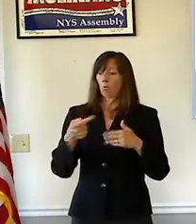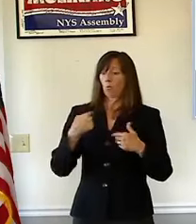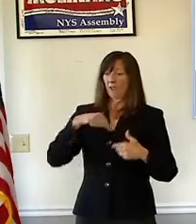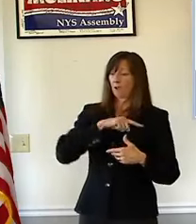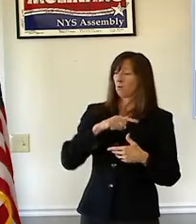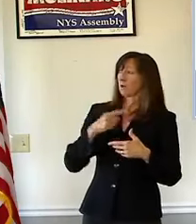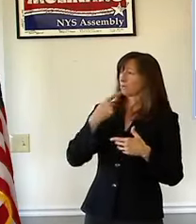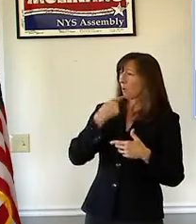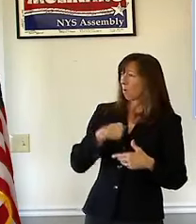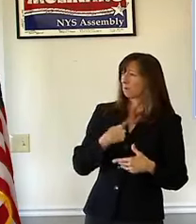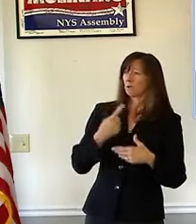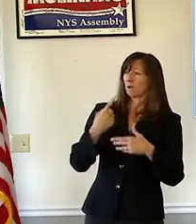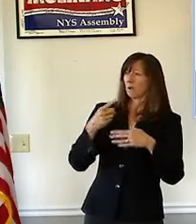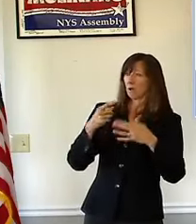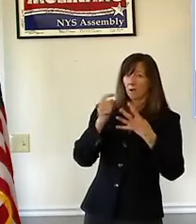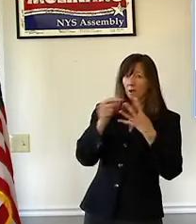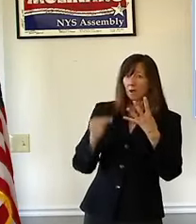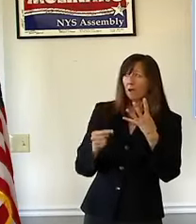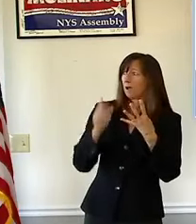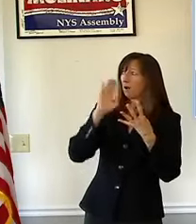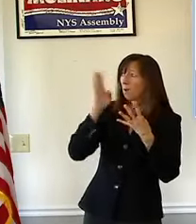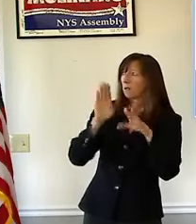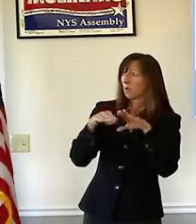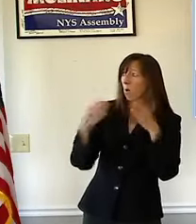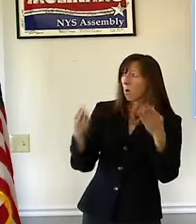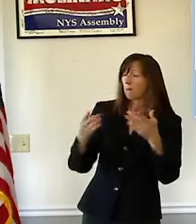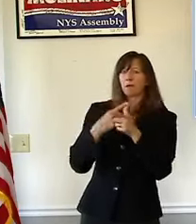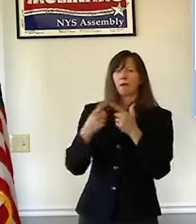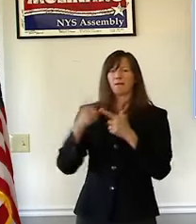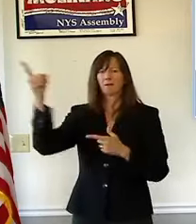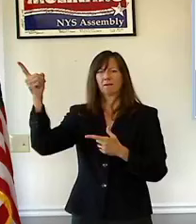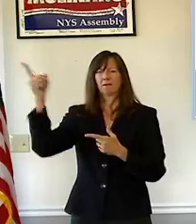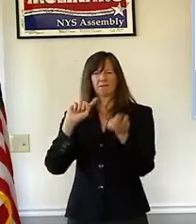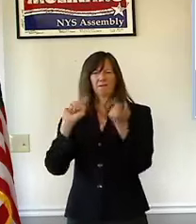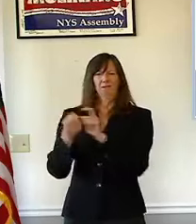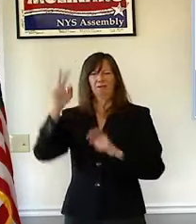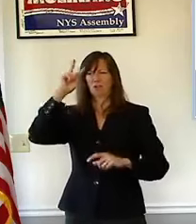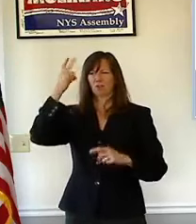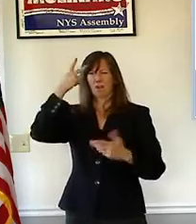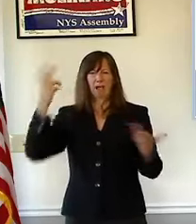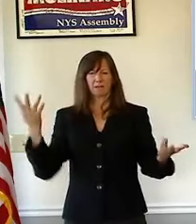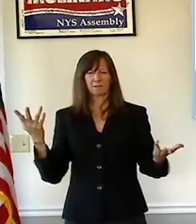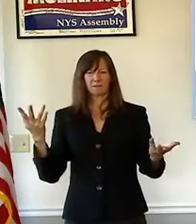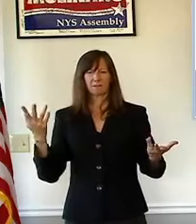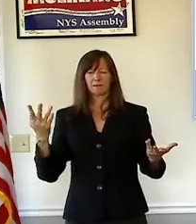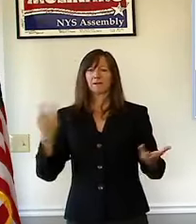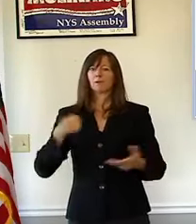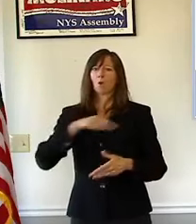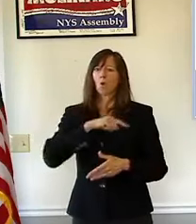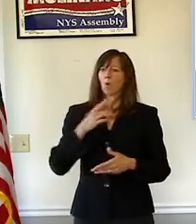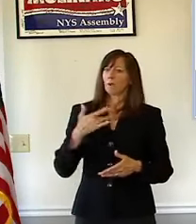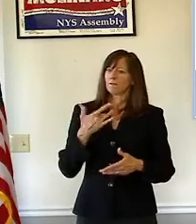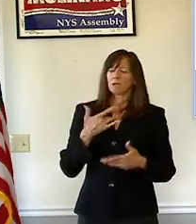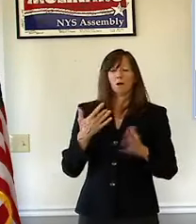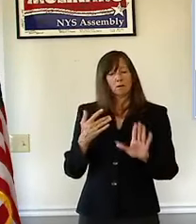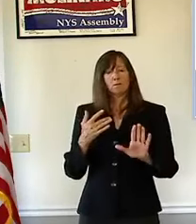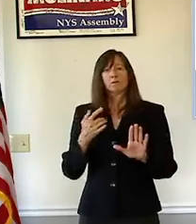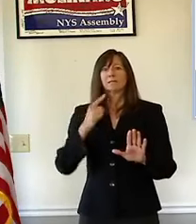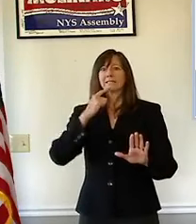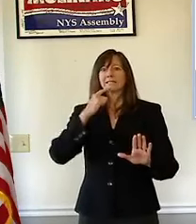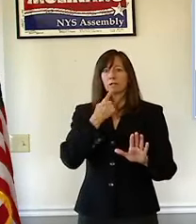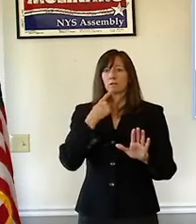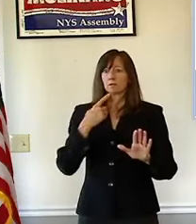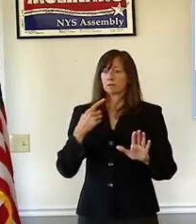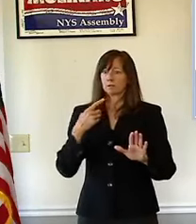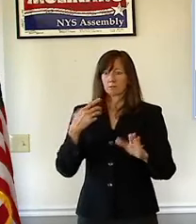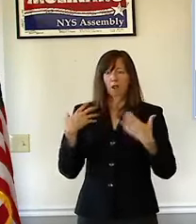for the last 3 weeks only to have that change. And what I'd offer to you is that we take seriously the public health risk, and the business community